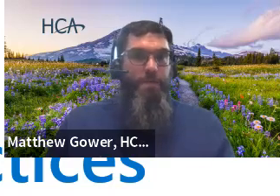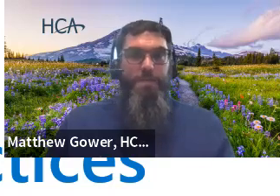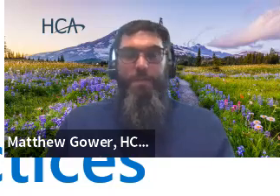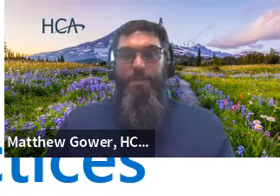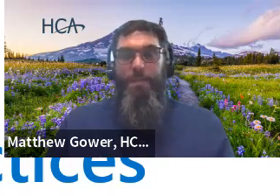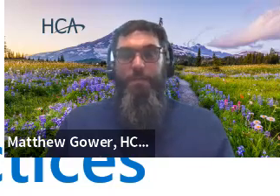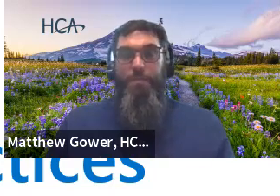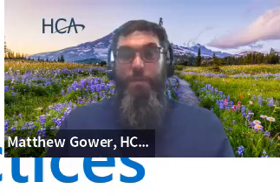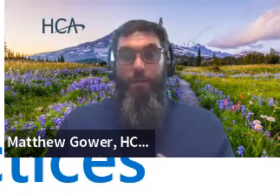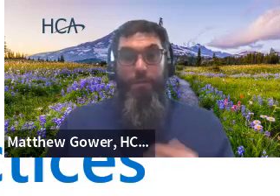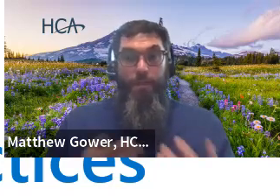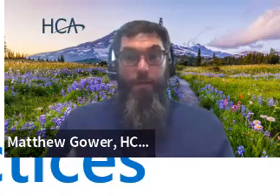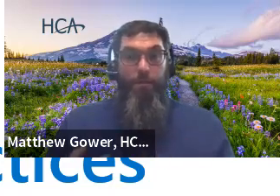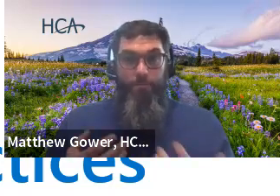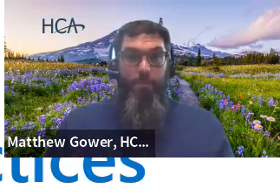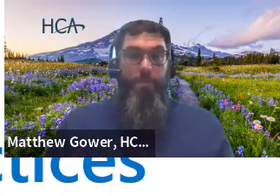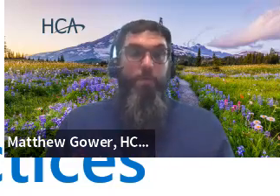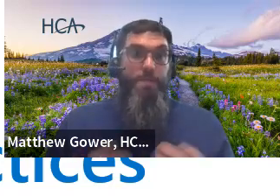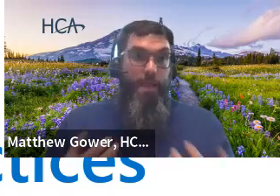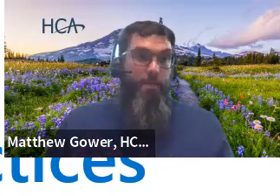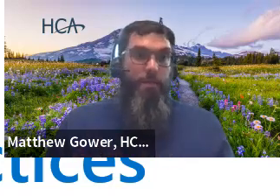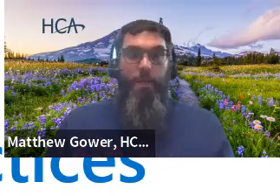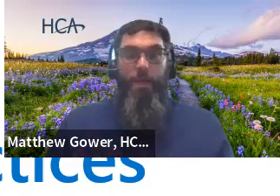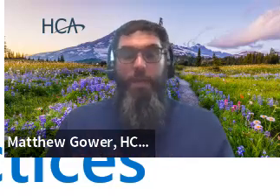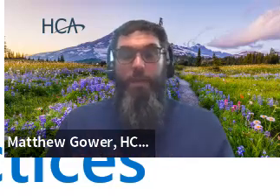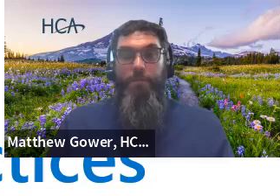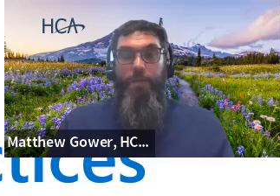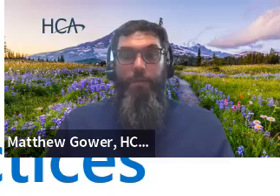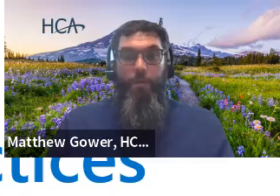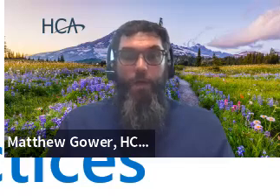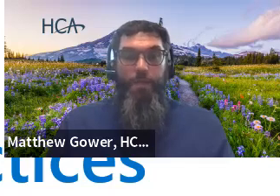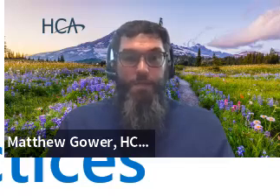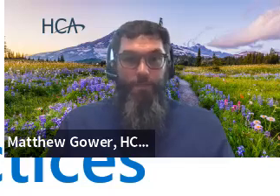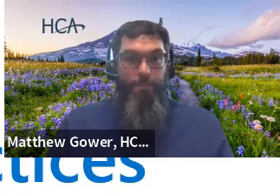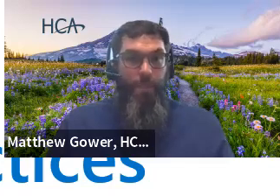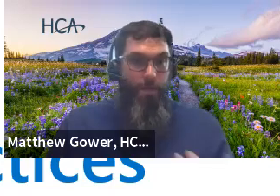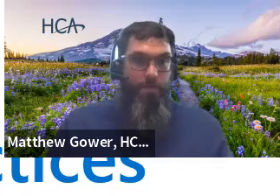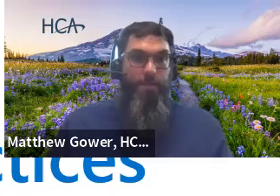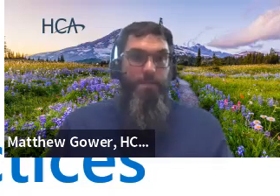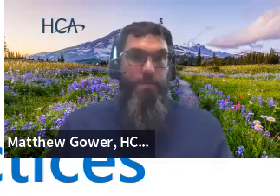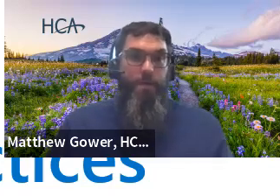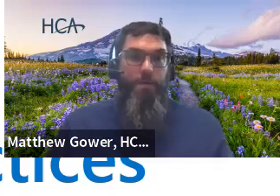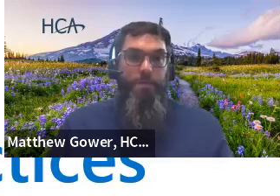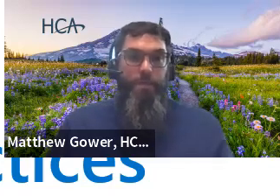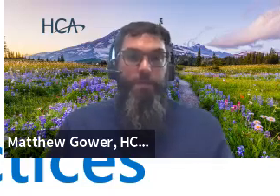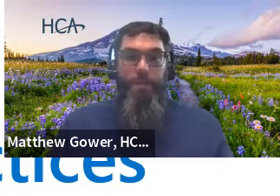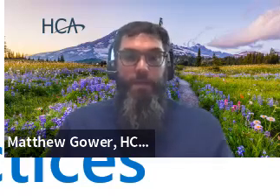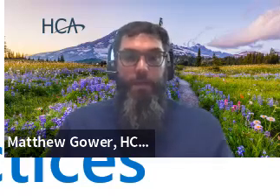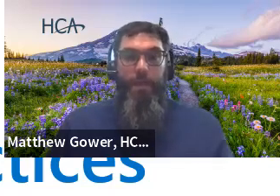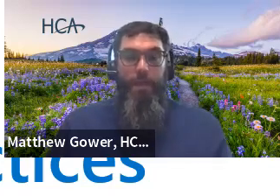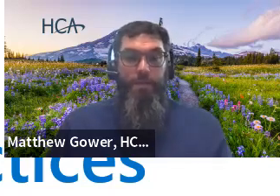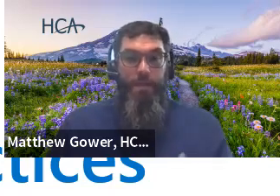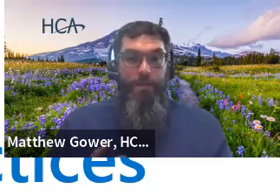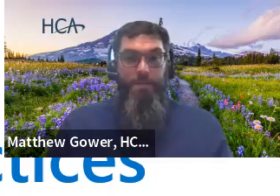usually metrics and things like that, to ensure that they are following the rules and any other funding requirements. Another thing that's going on is we've been